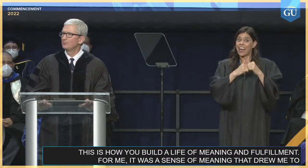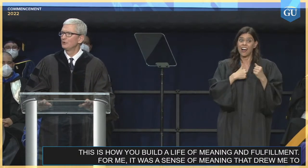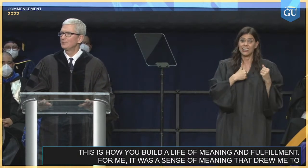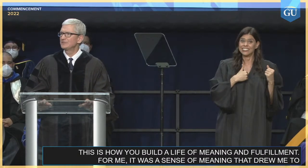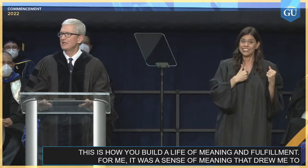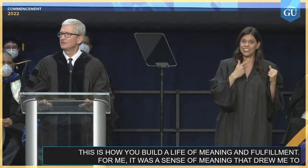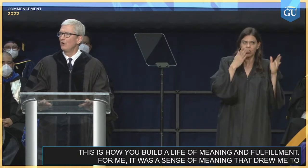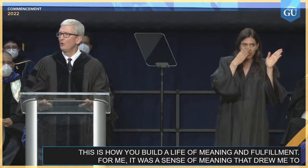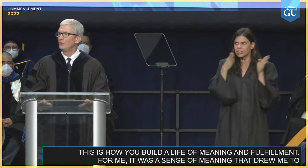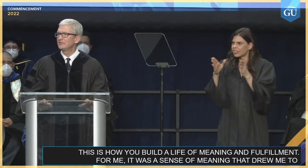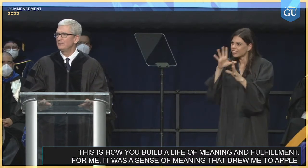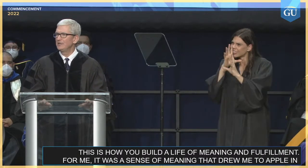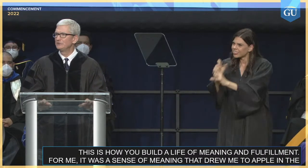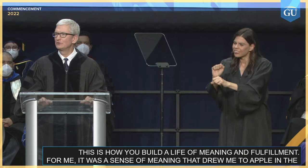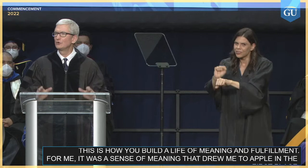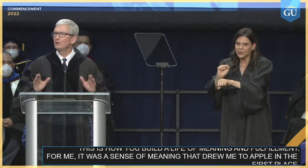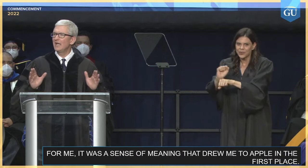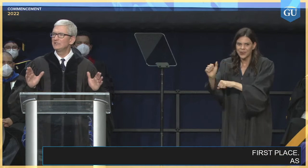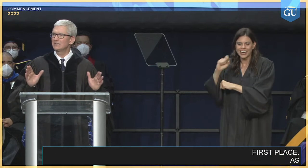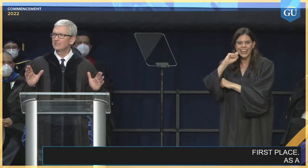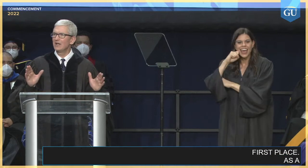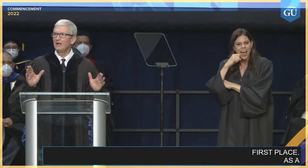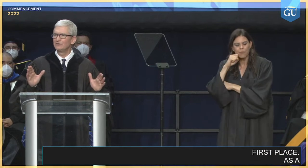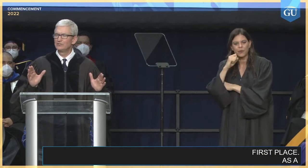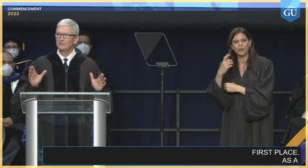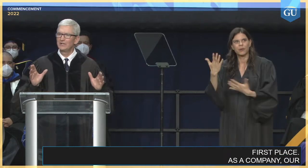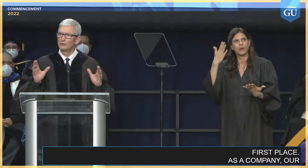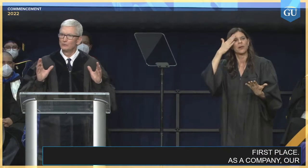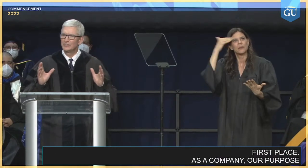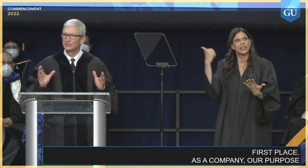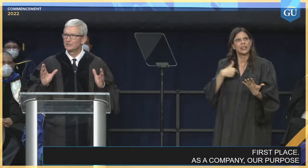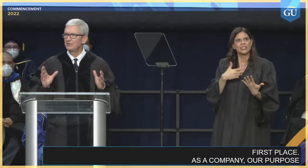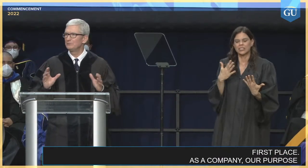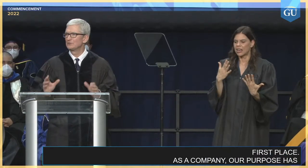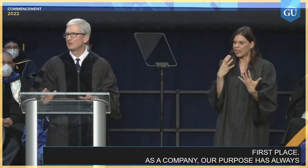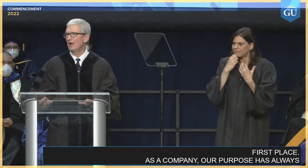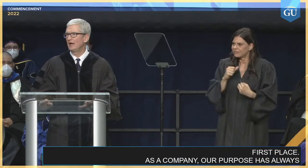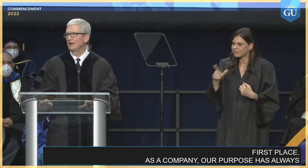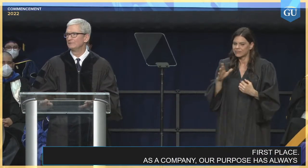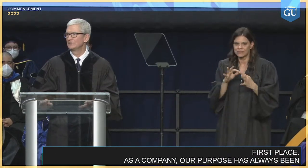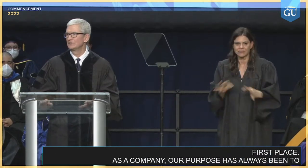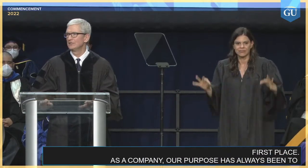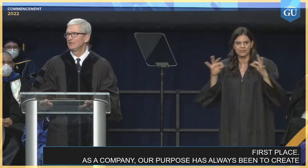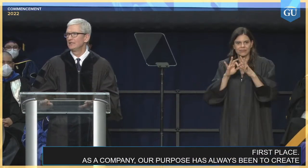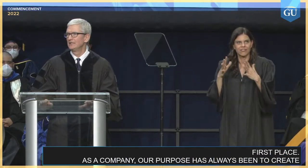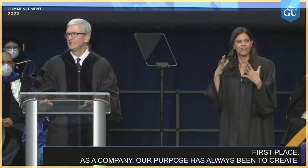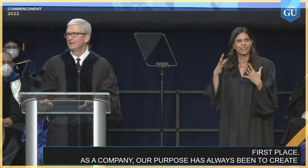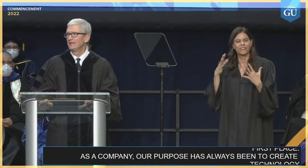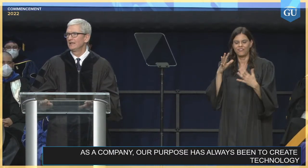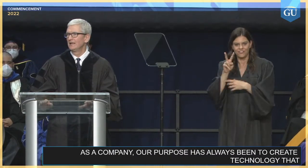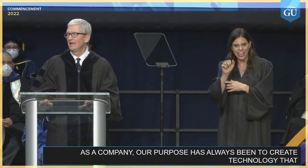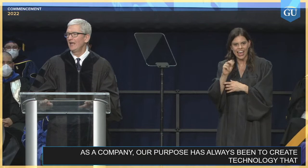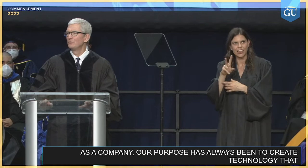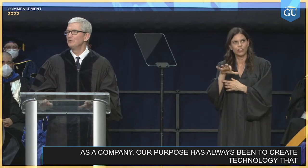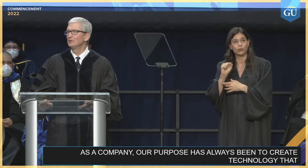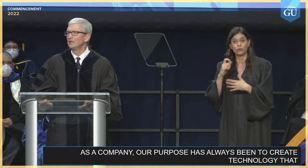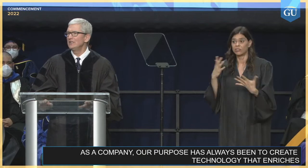purpose has always been to create technology that enriches people's lives. And we believe we